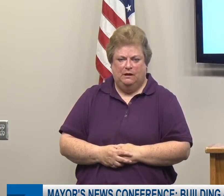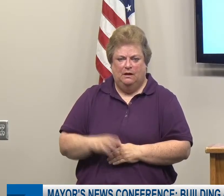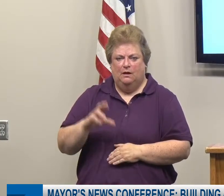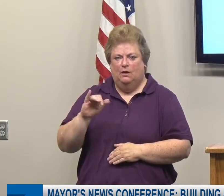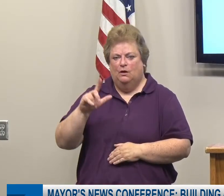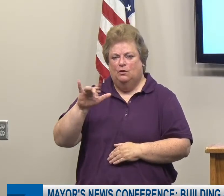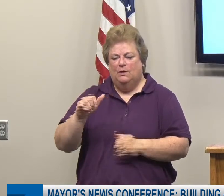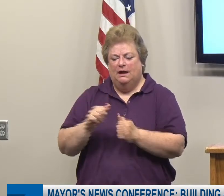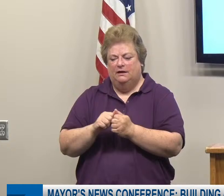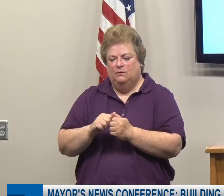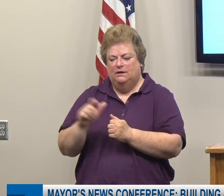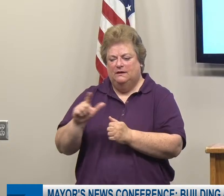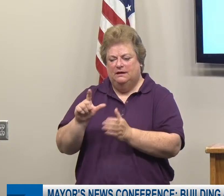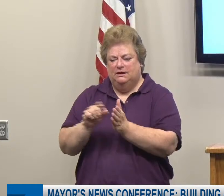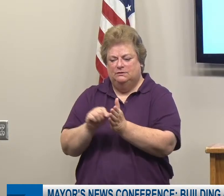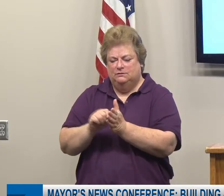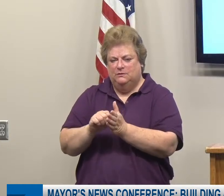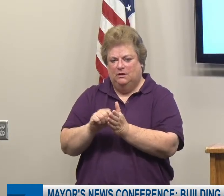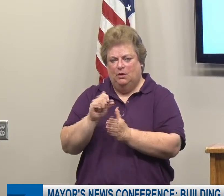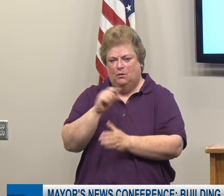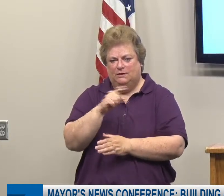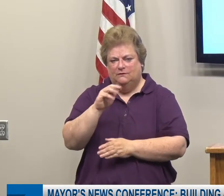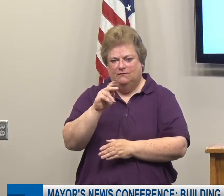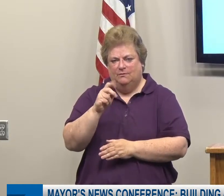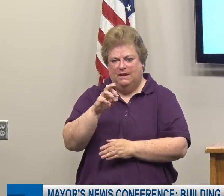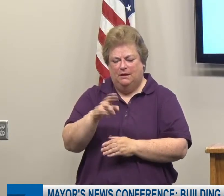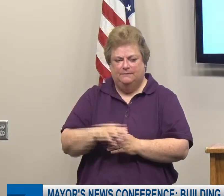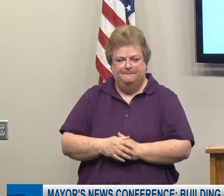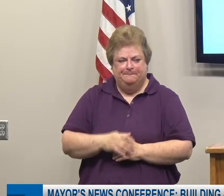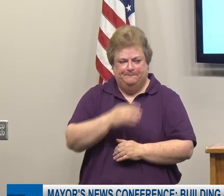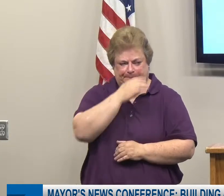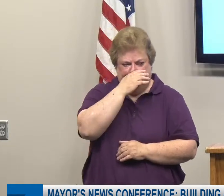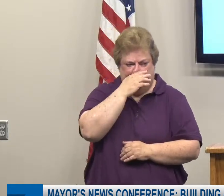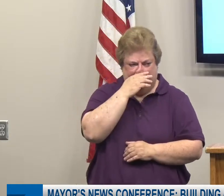Riley with the Journal Star with the question for the mayor.